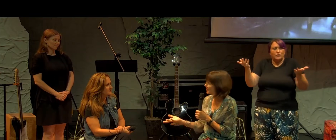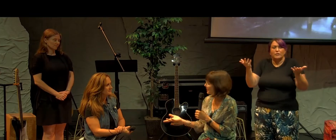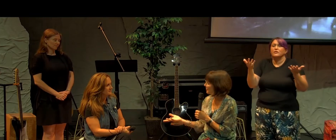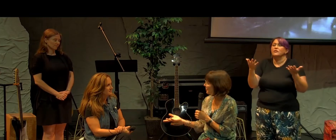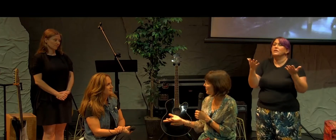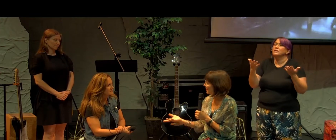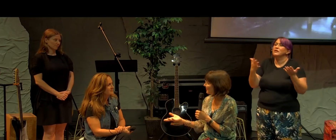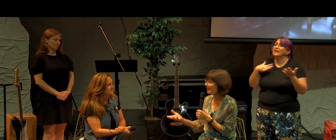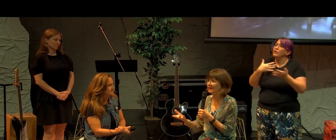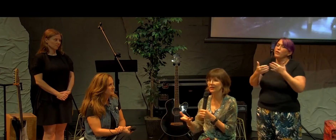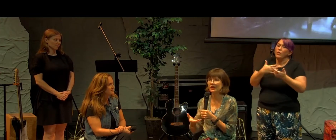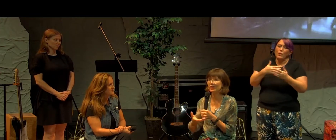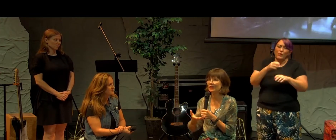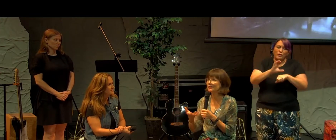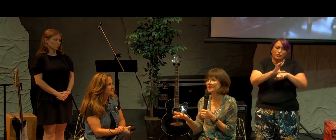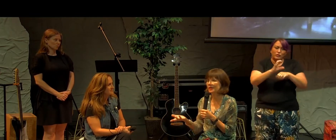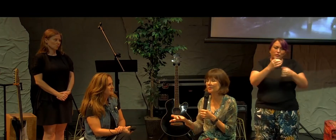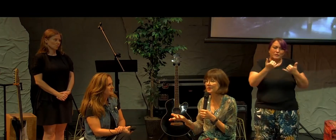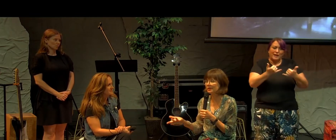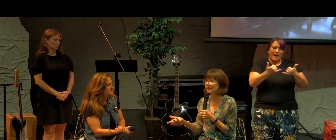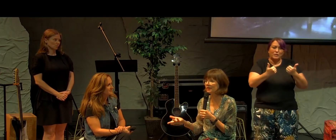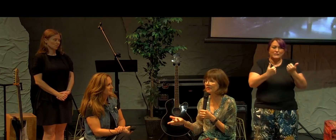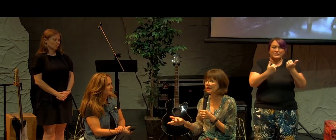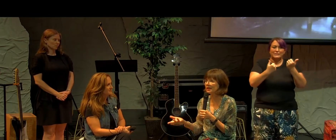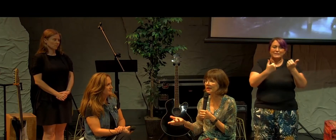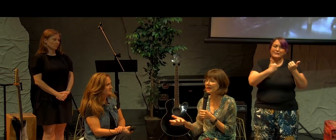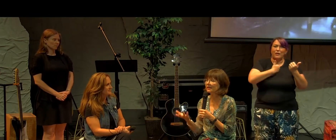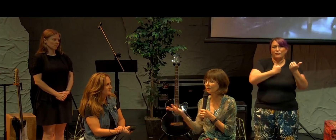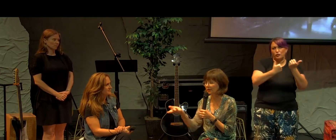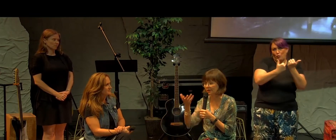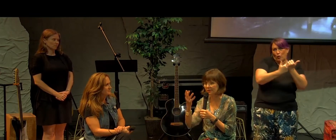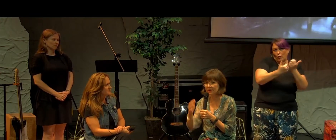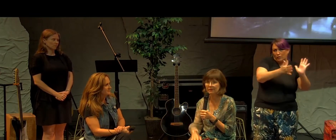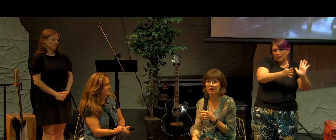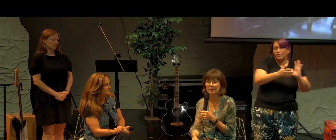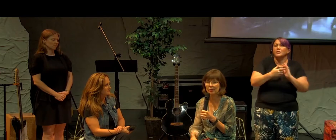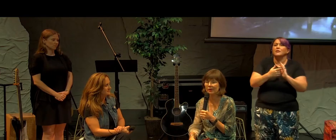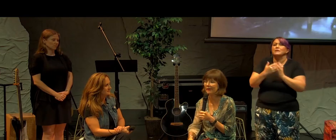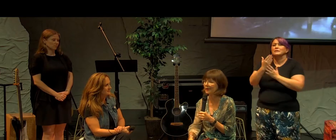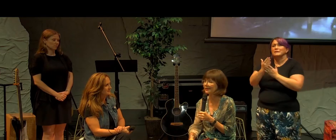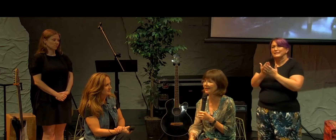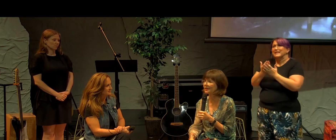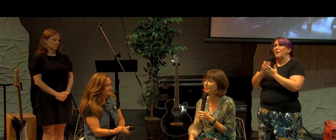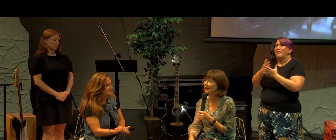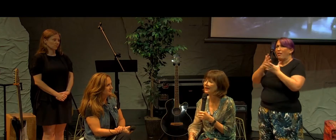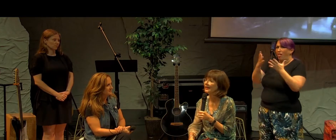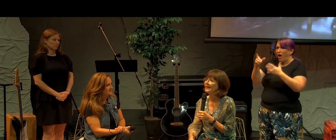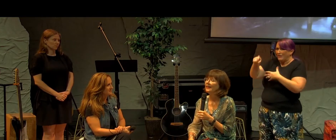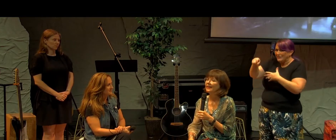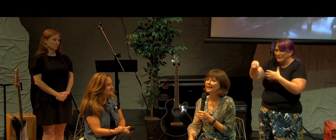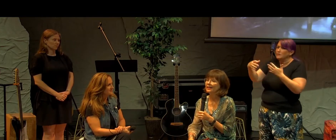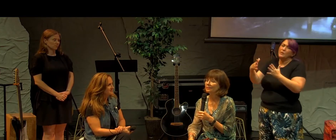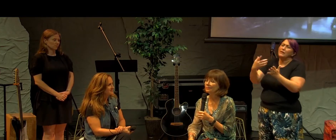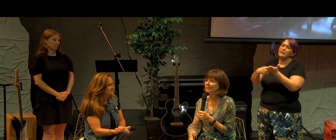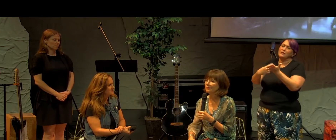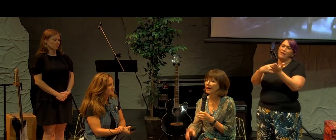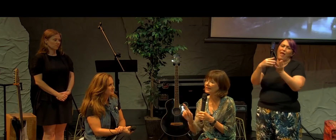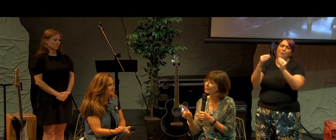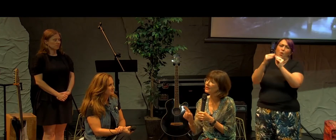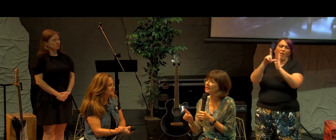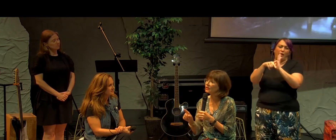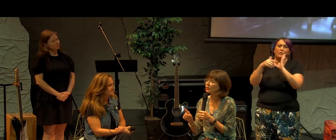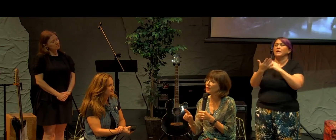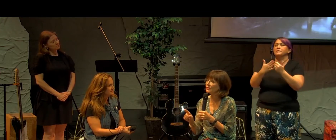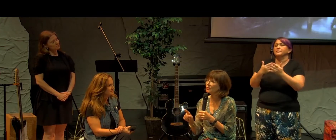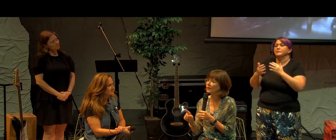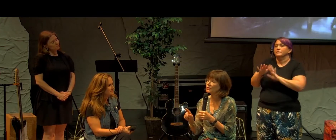are self-supporting, right, there are some still are in great need. And, you know, we can talk about more of that, about that later. But I really